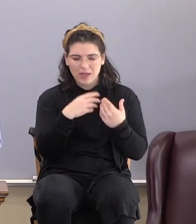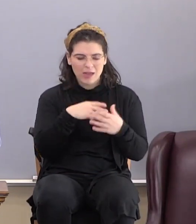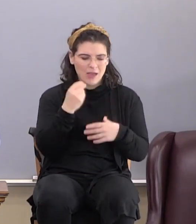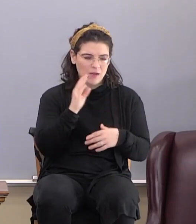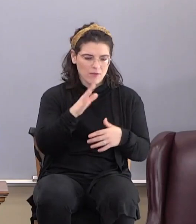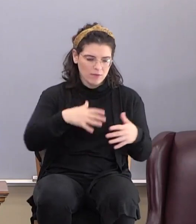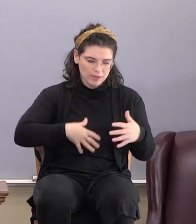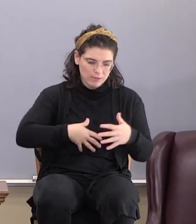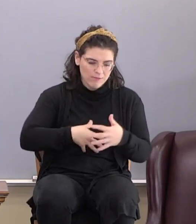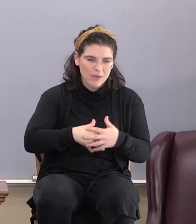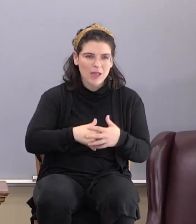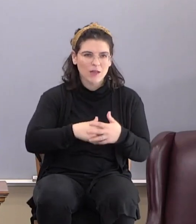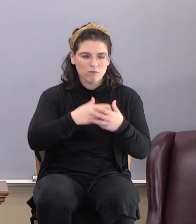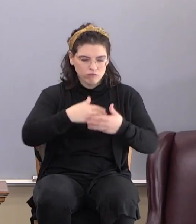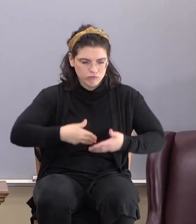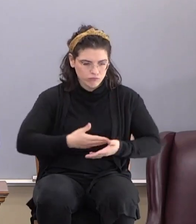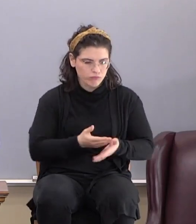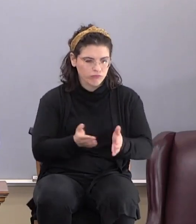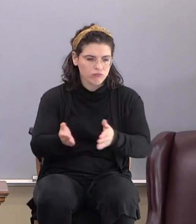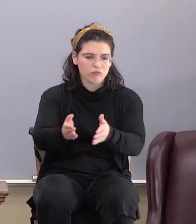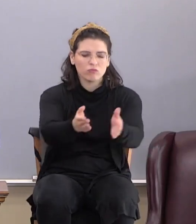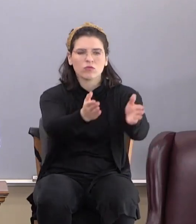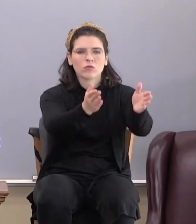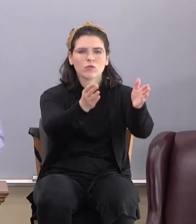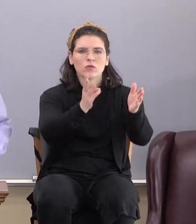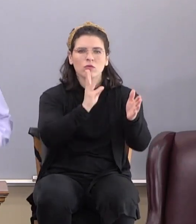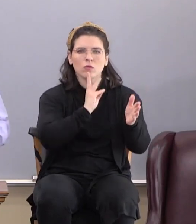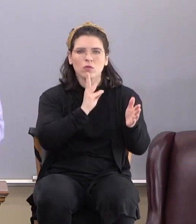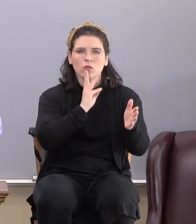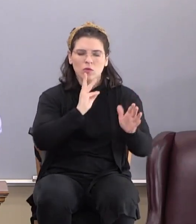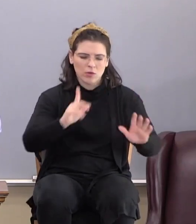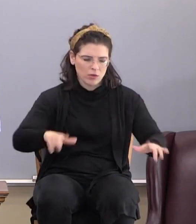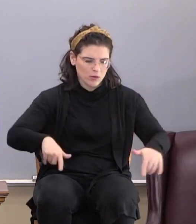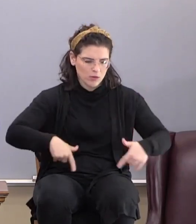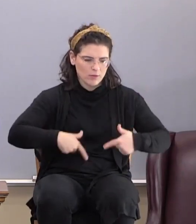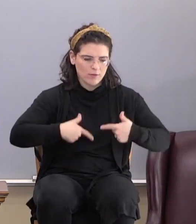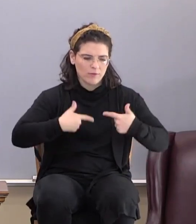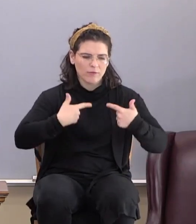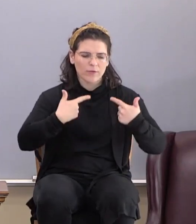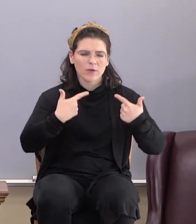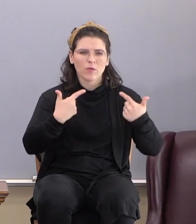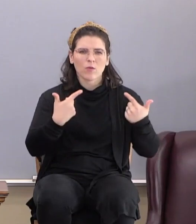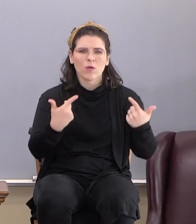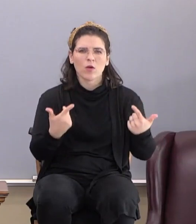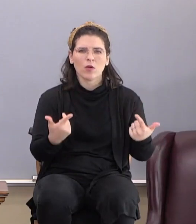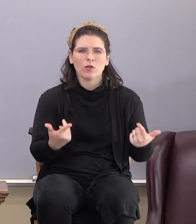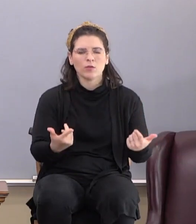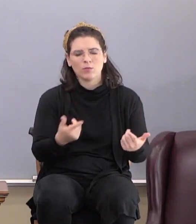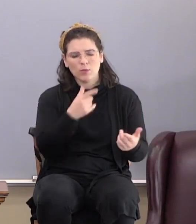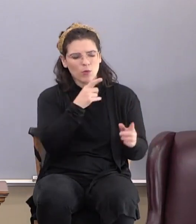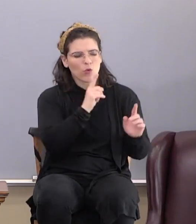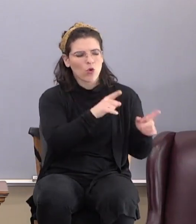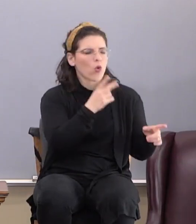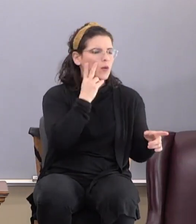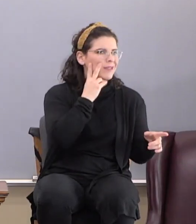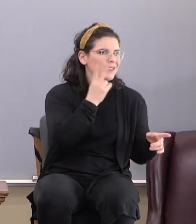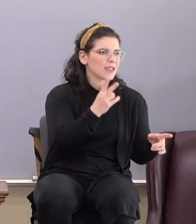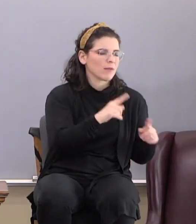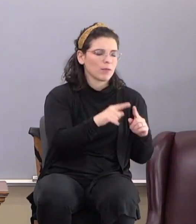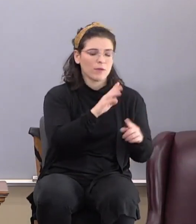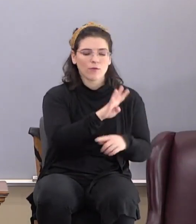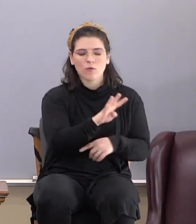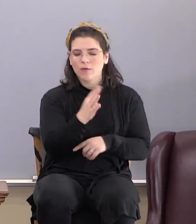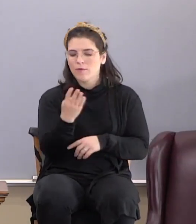his belly shall flow rivers of living water. We won't go there, but in chapter 4,